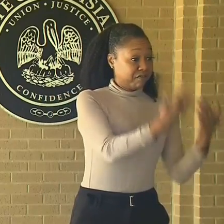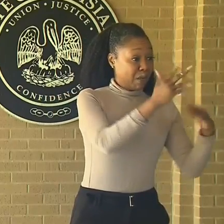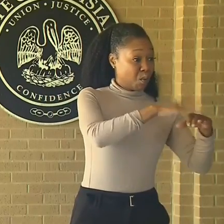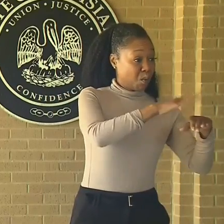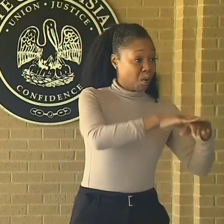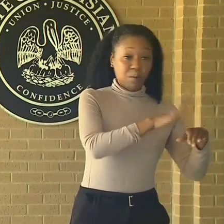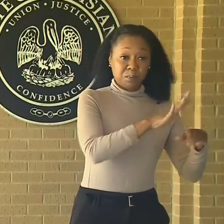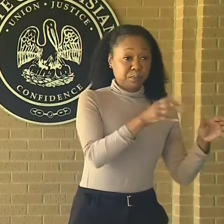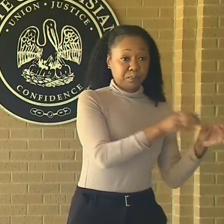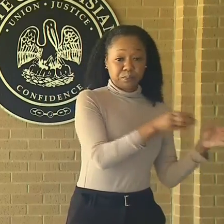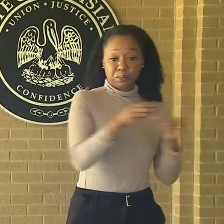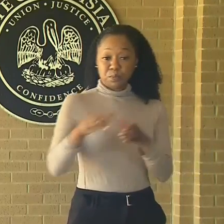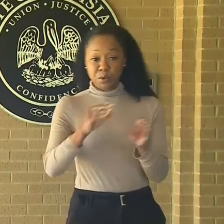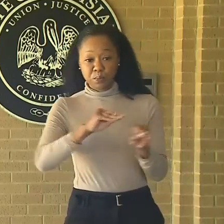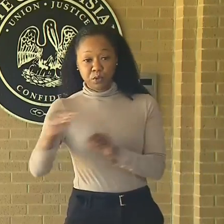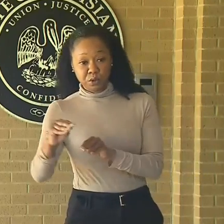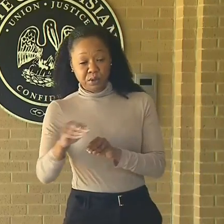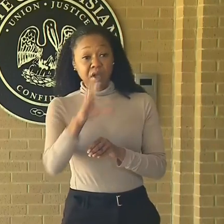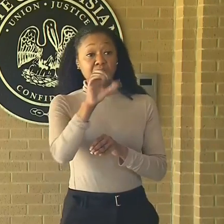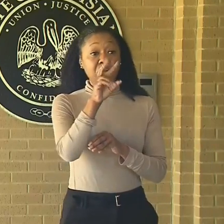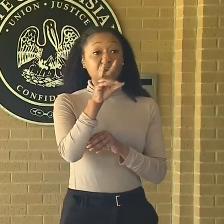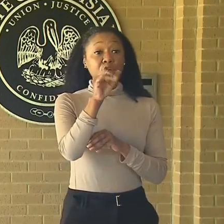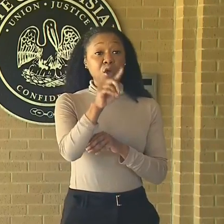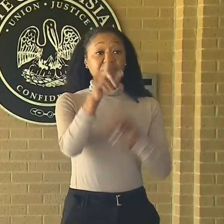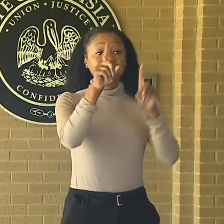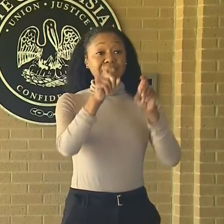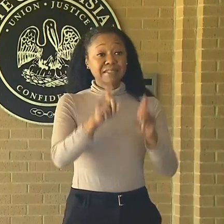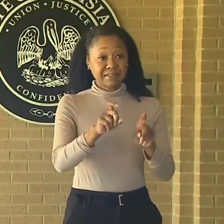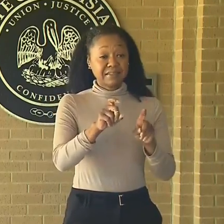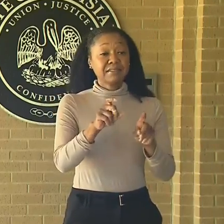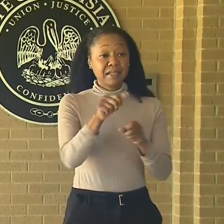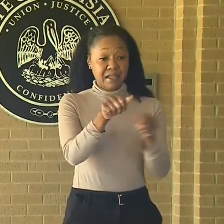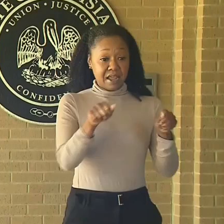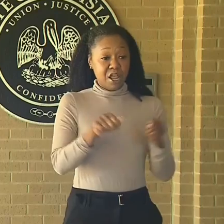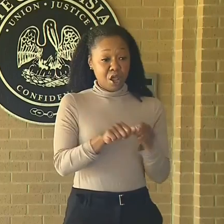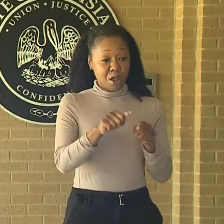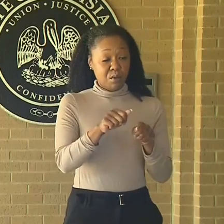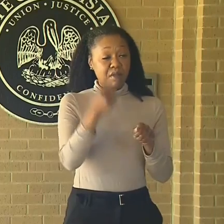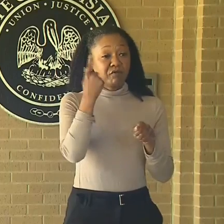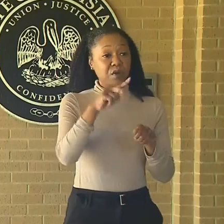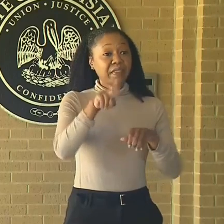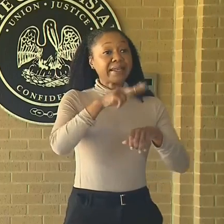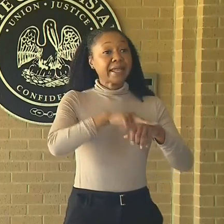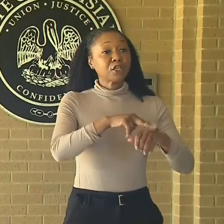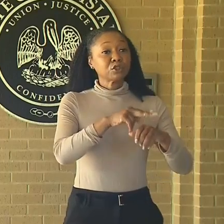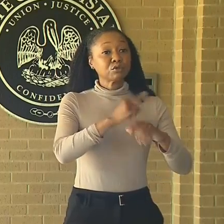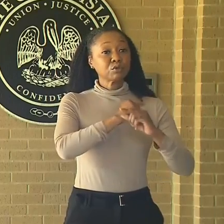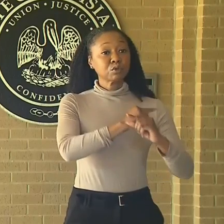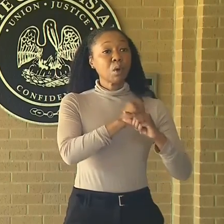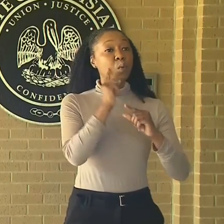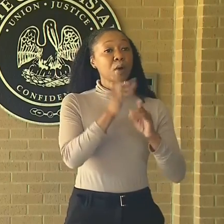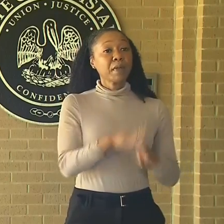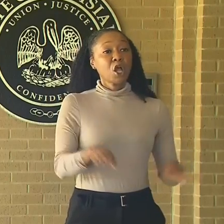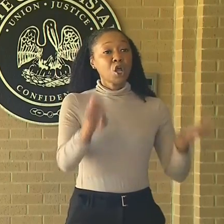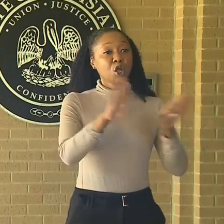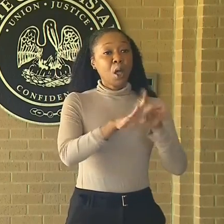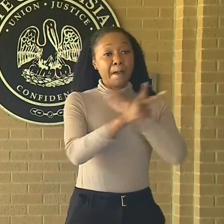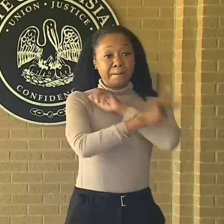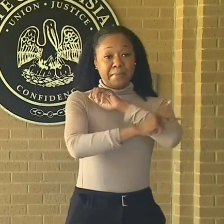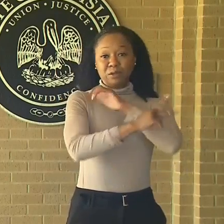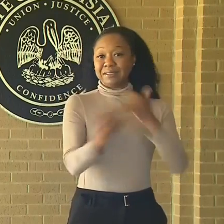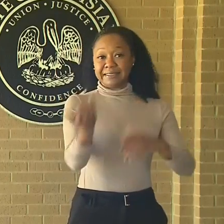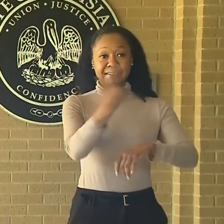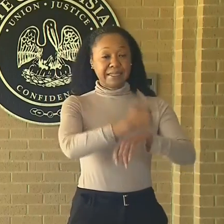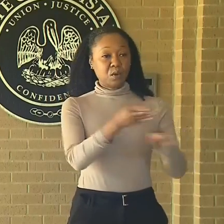Due to Zeta, the drive-through COVID test sites operated by the National Guard will be closed in the following parishes